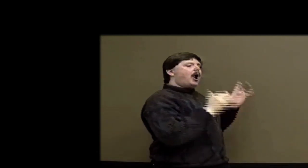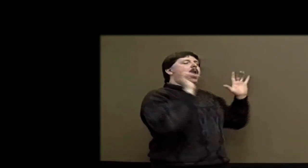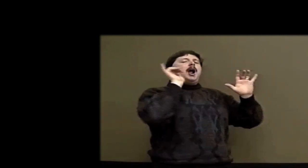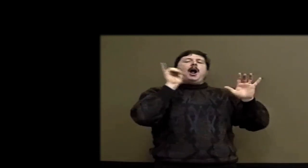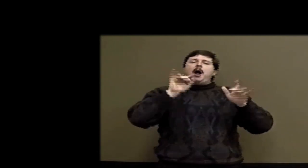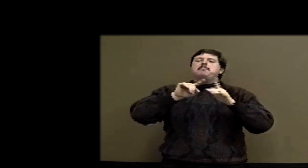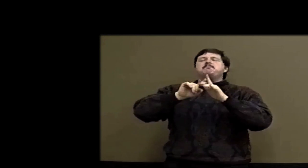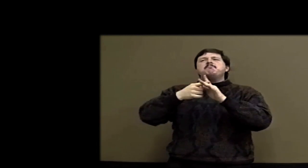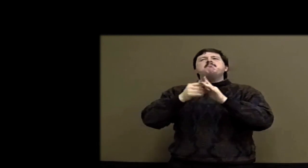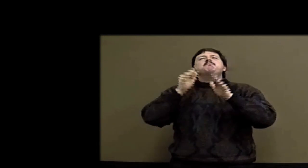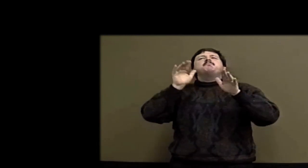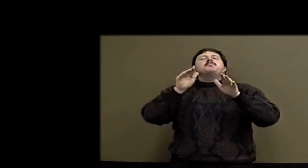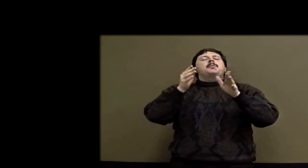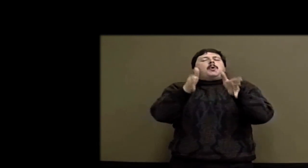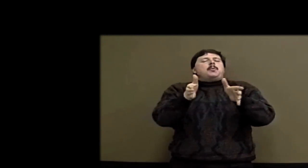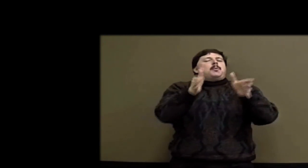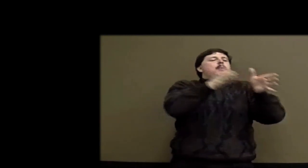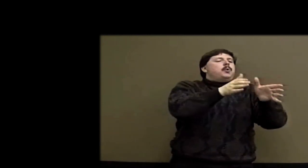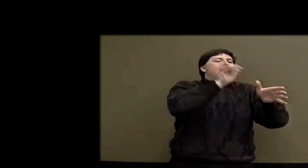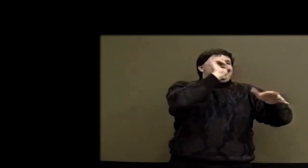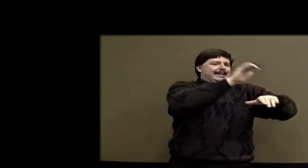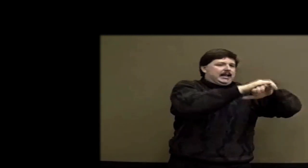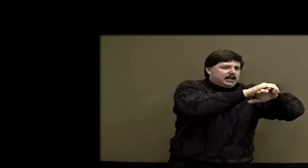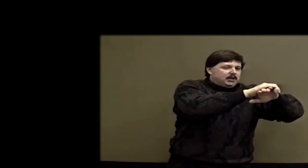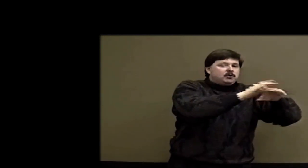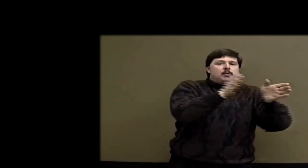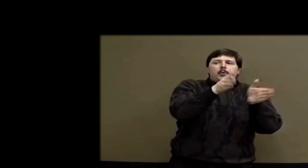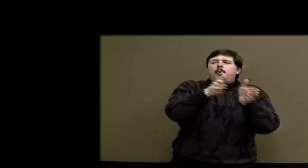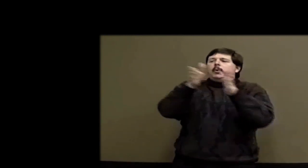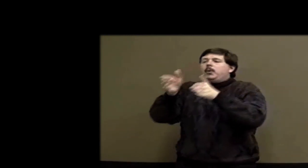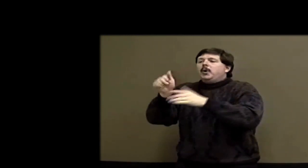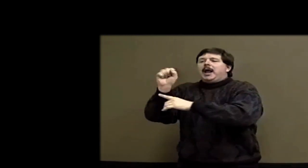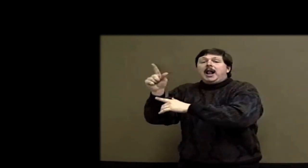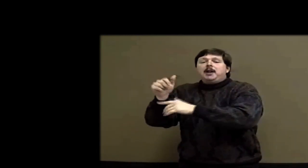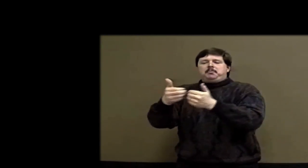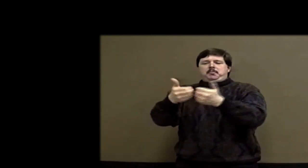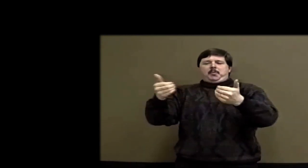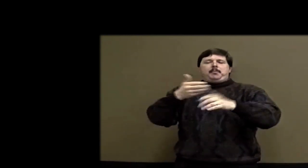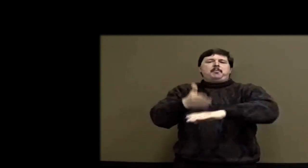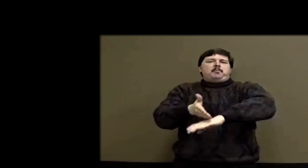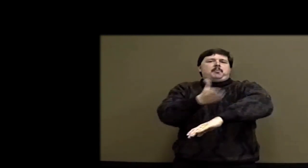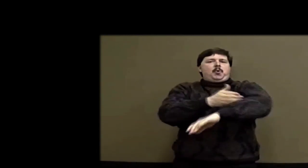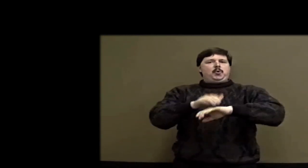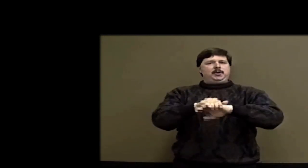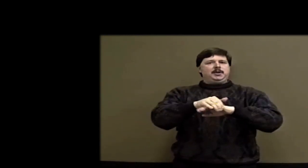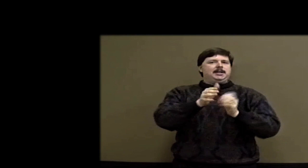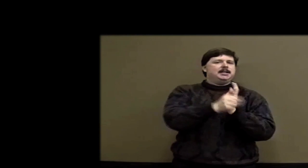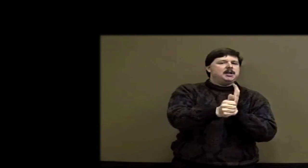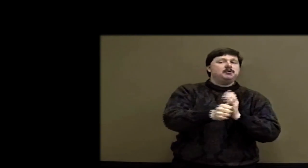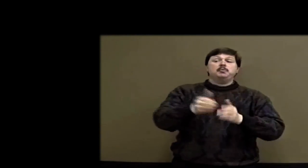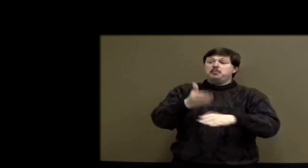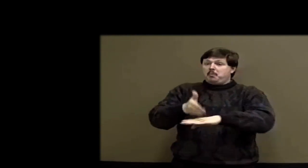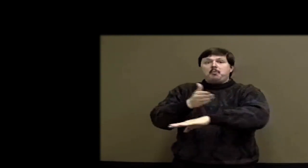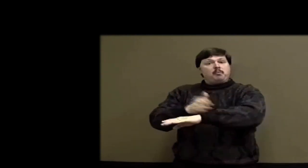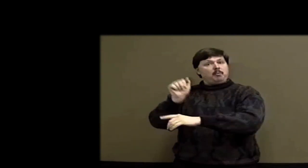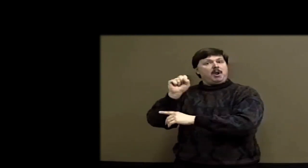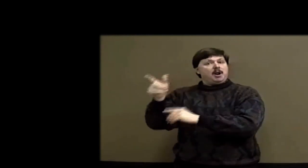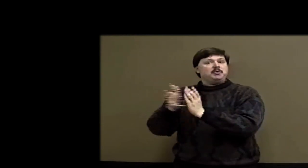Language. That way, they would understand the meaning in both ASL and English, which ultimately led to improved skills in both